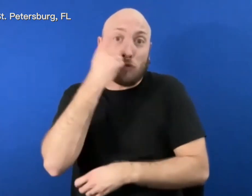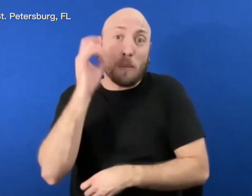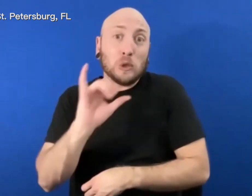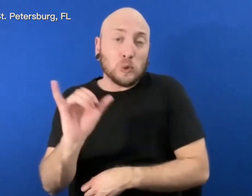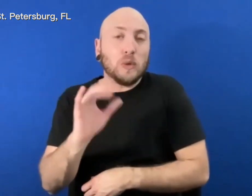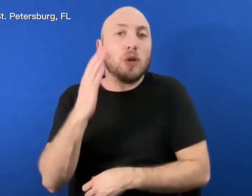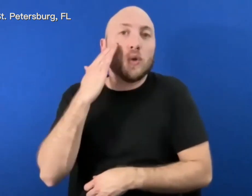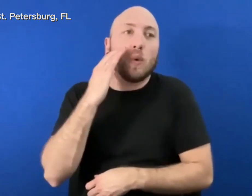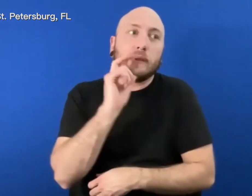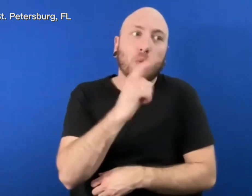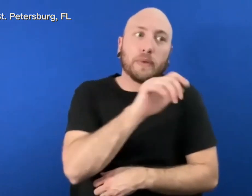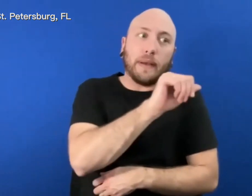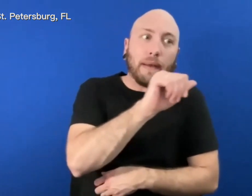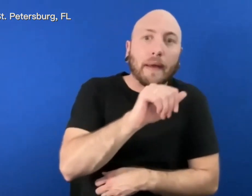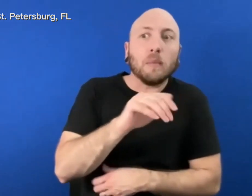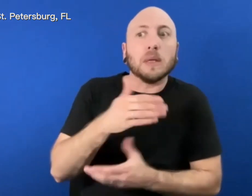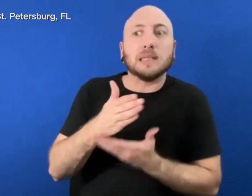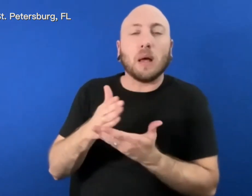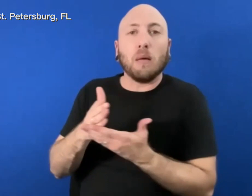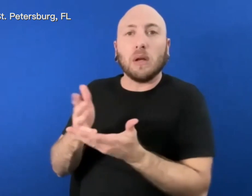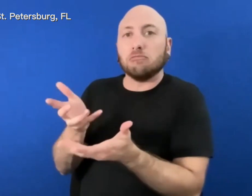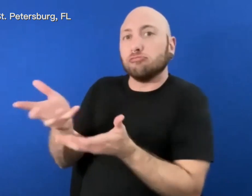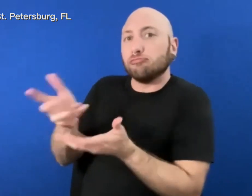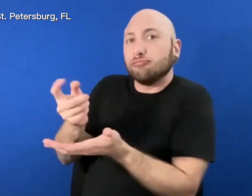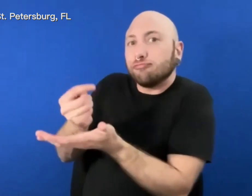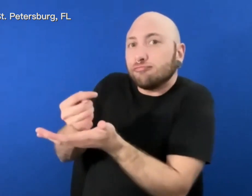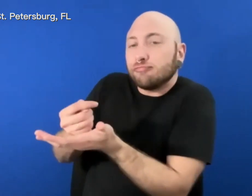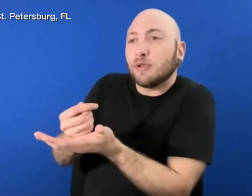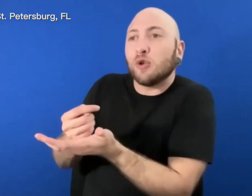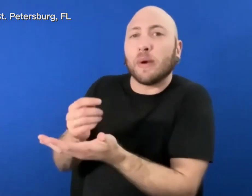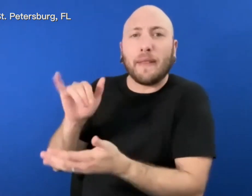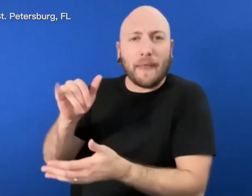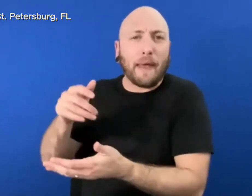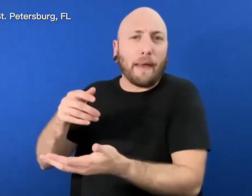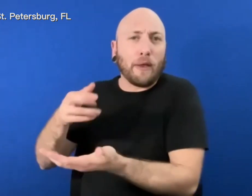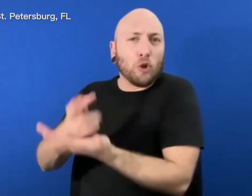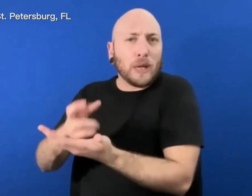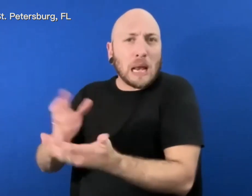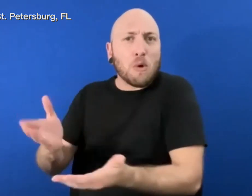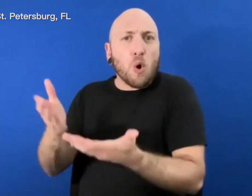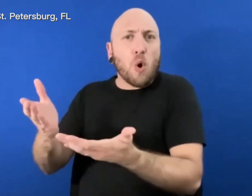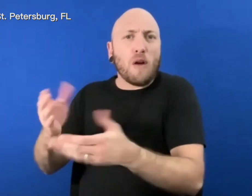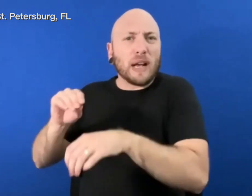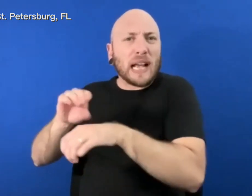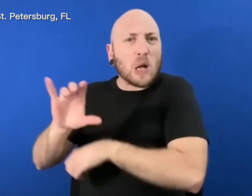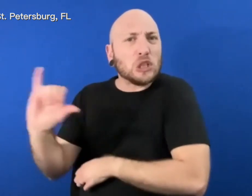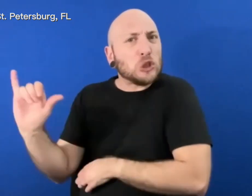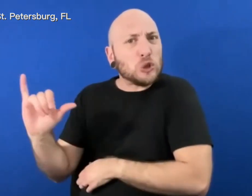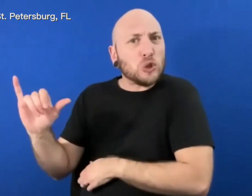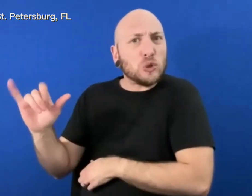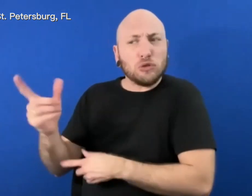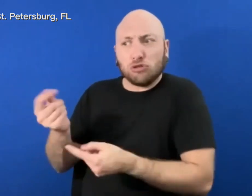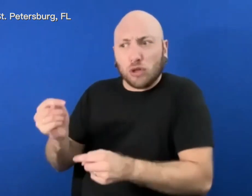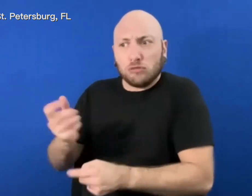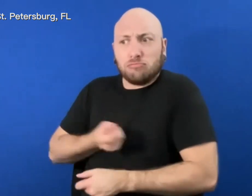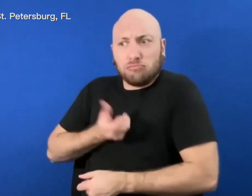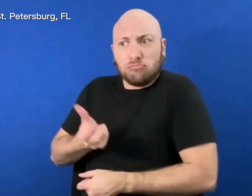issues, stuff that they offered there that gave me a whole new, outlook on